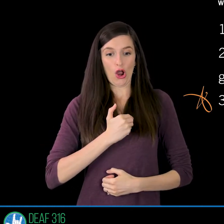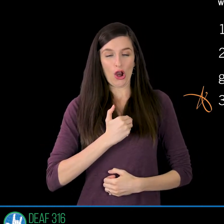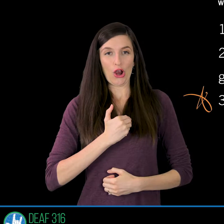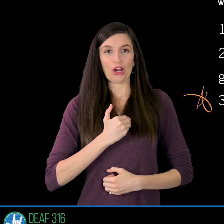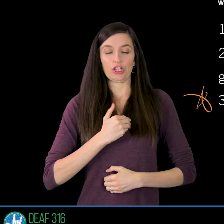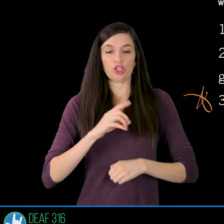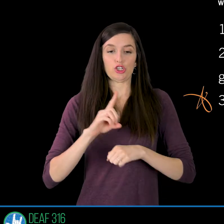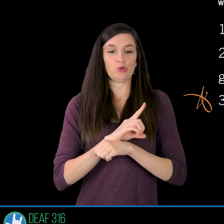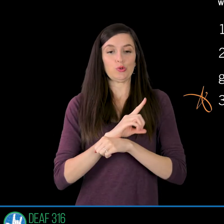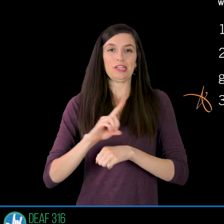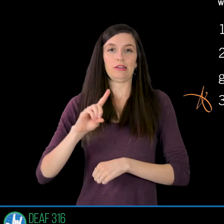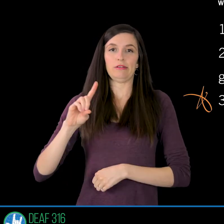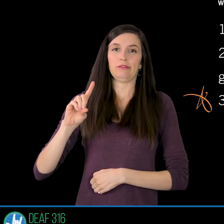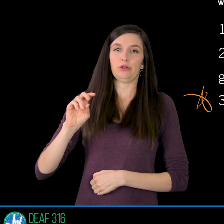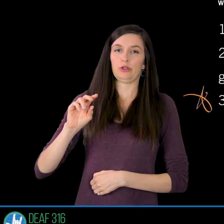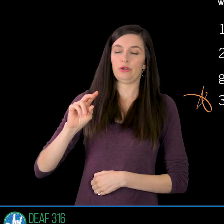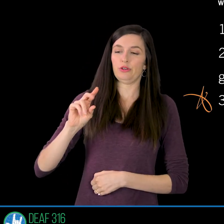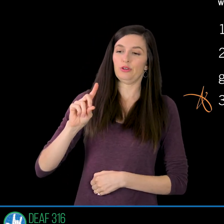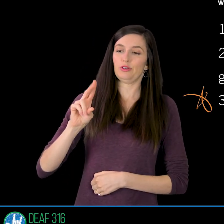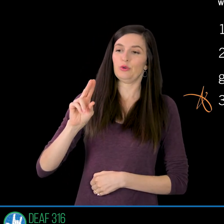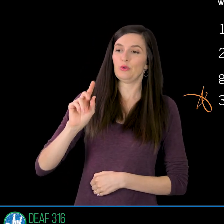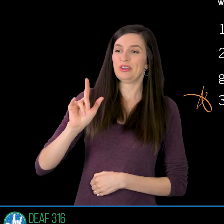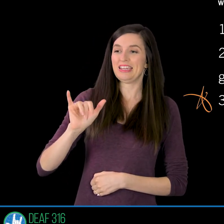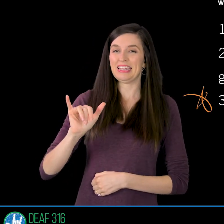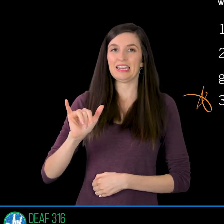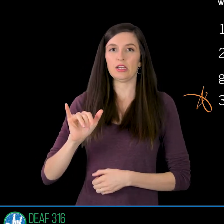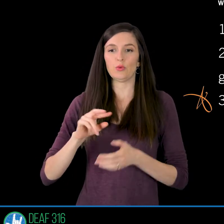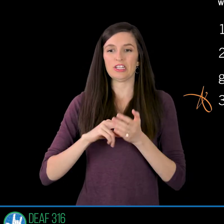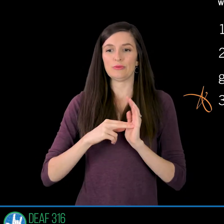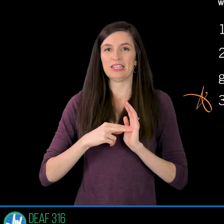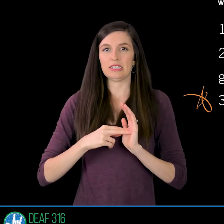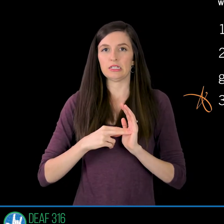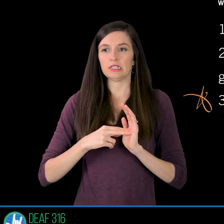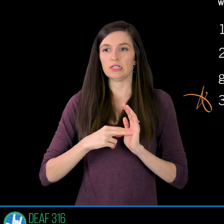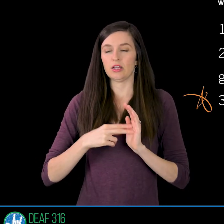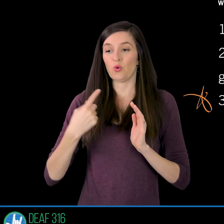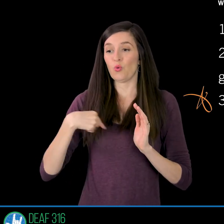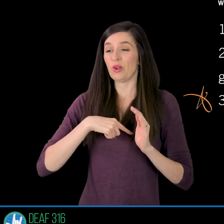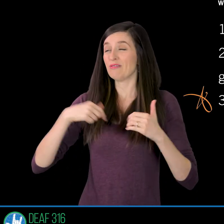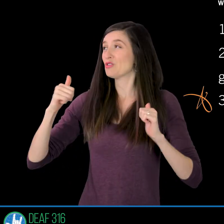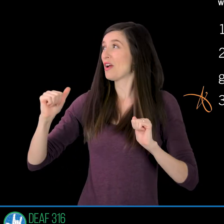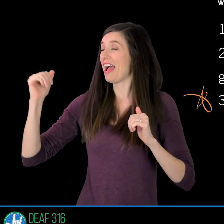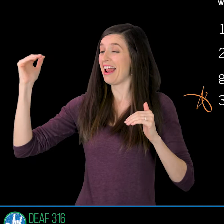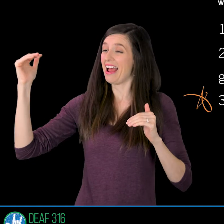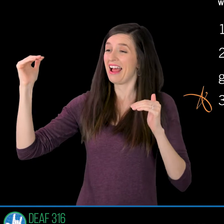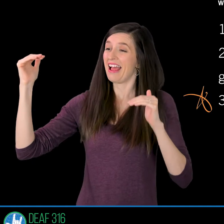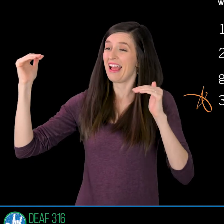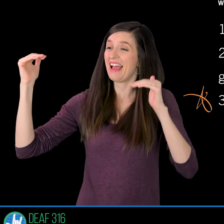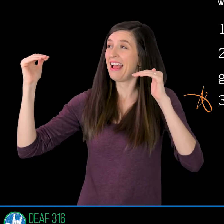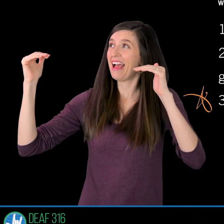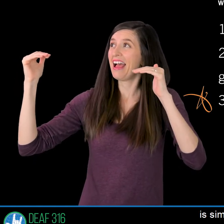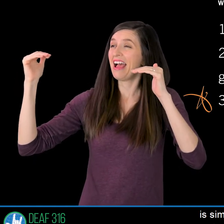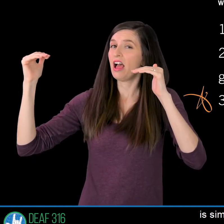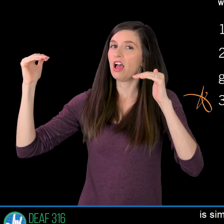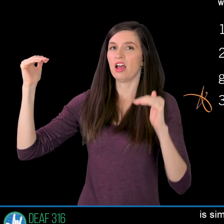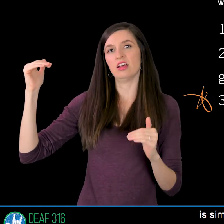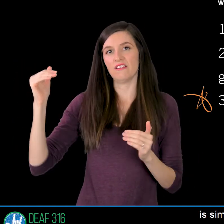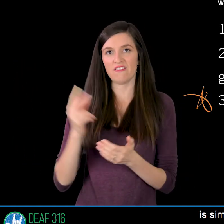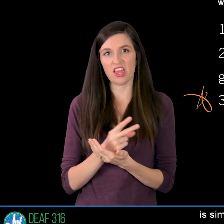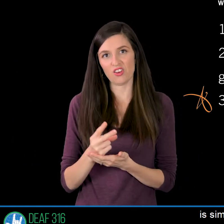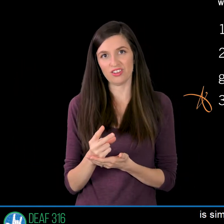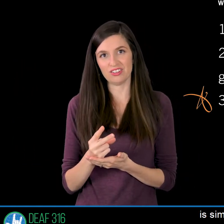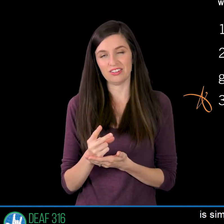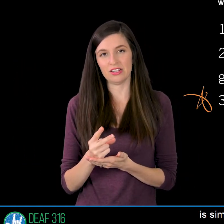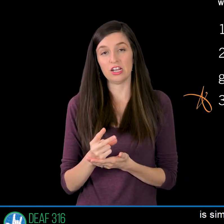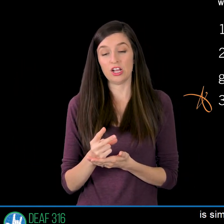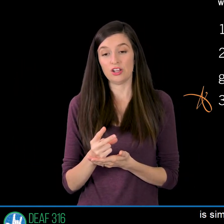therefore that is our duty as we live, and we have all now failed. And what we want to do in this session is simply